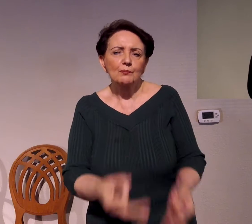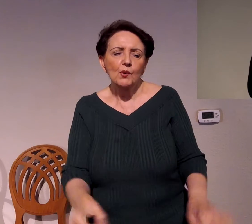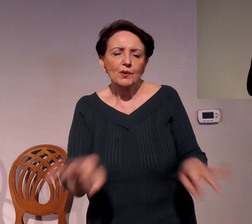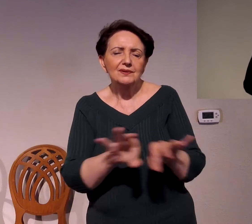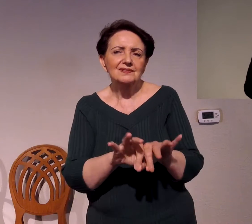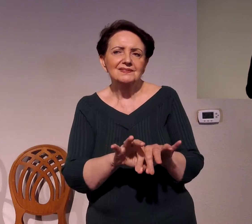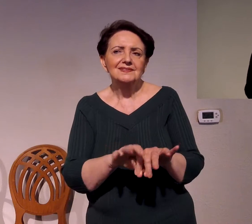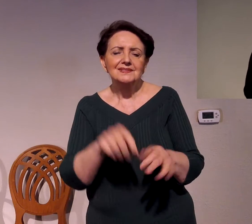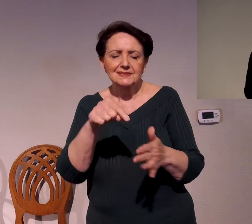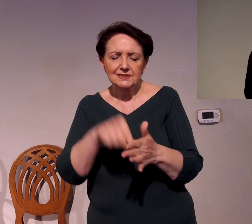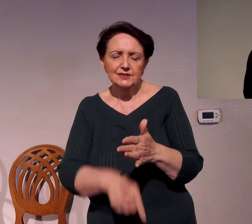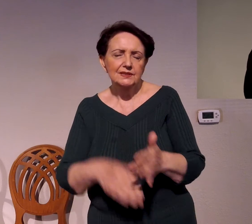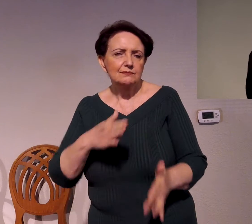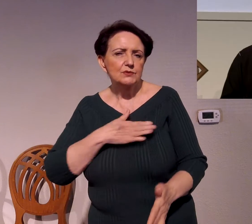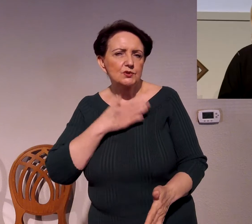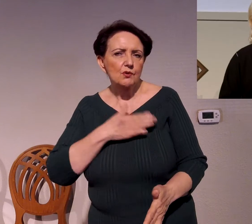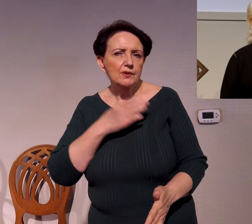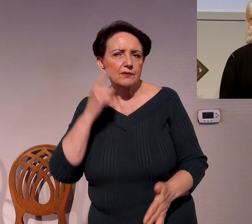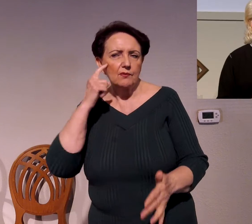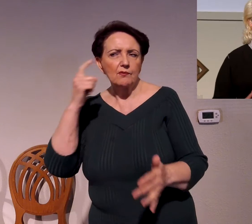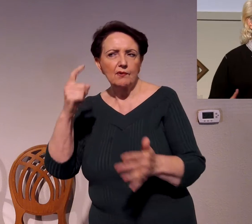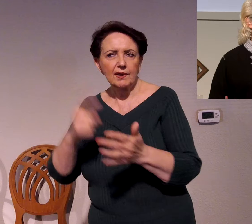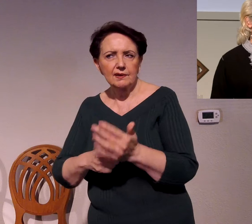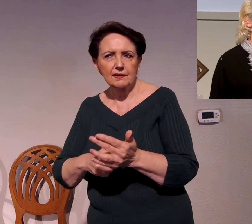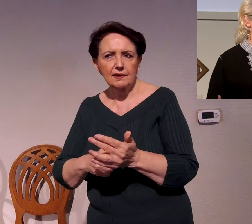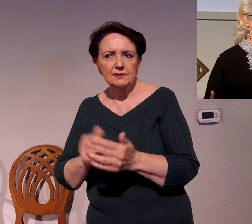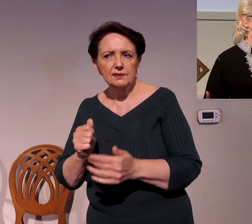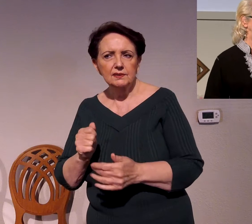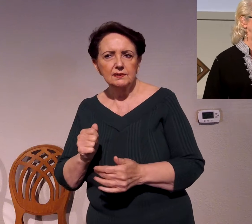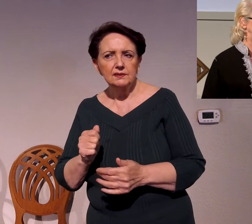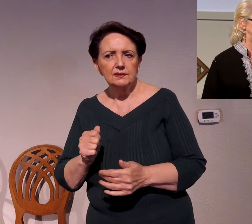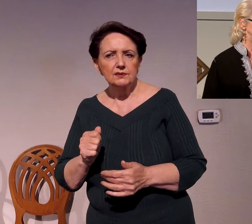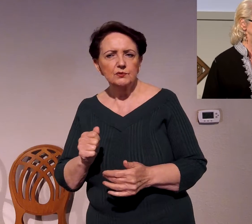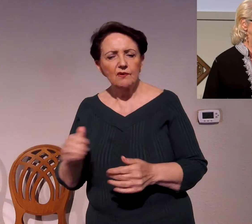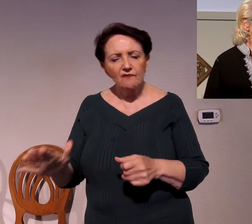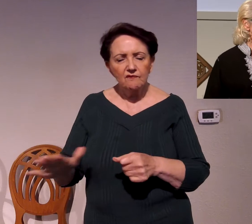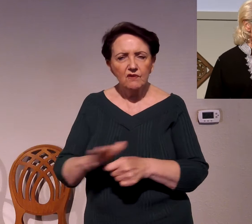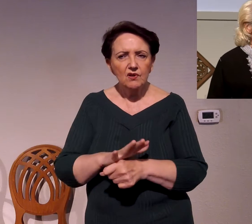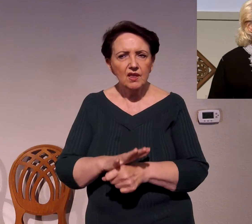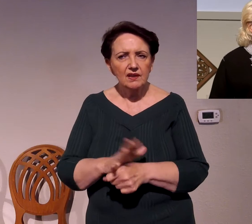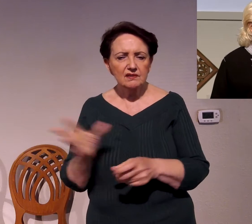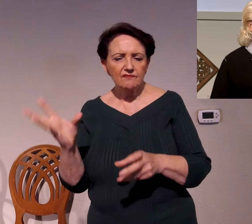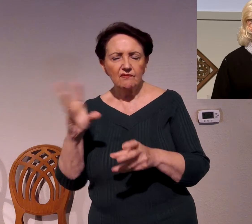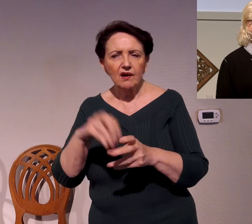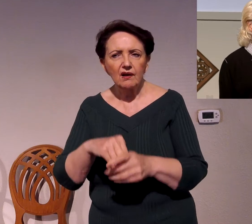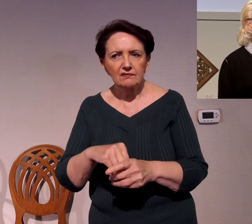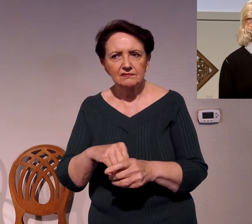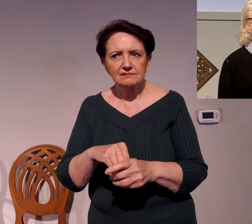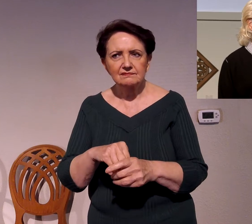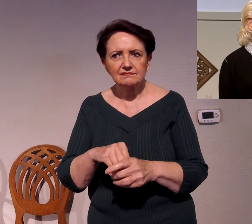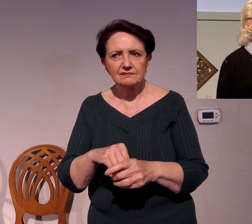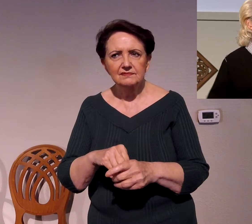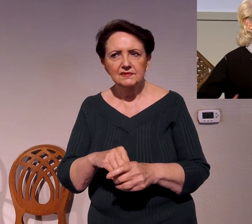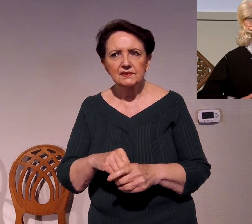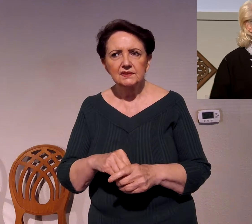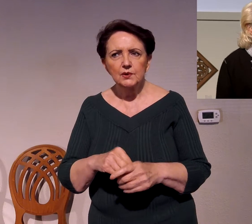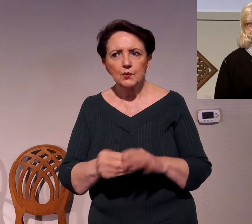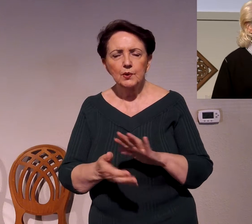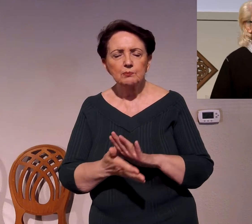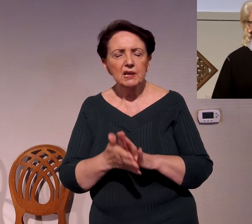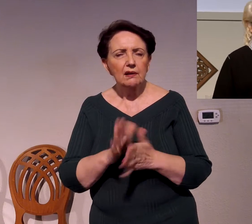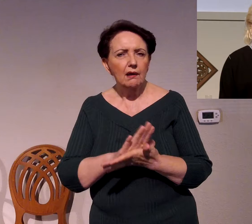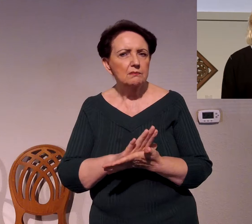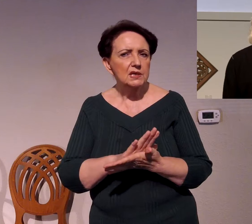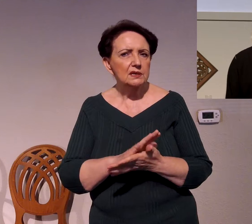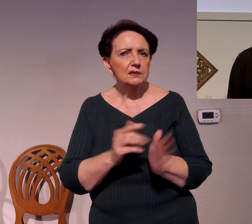joy that recognizes that we are so fully engaged that we are becoming and